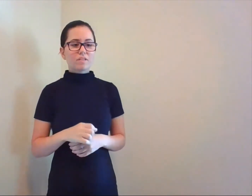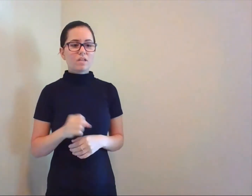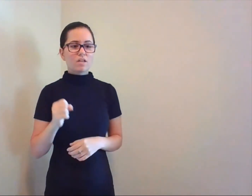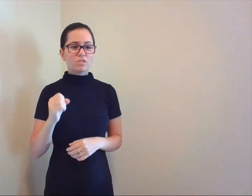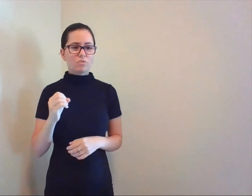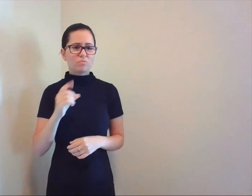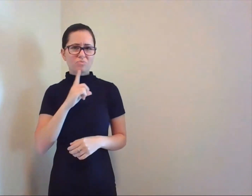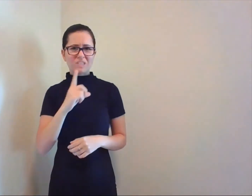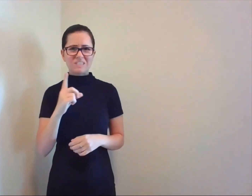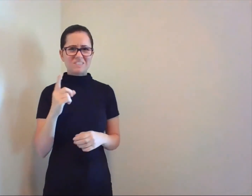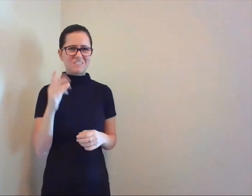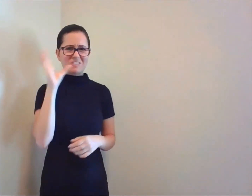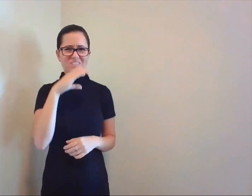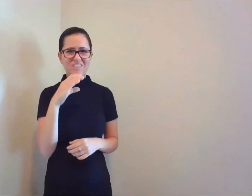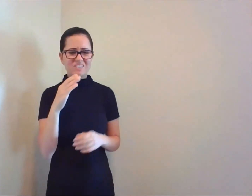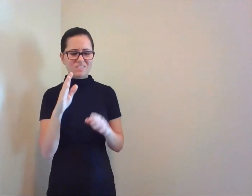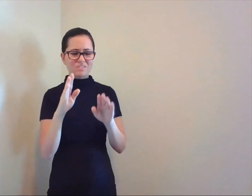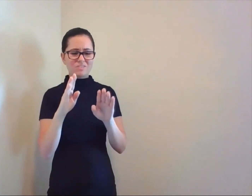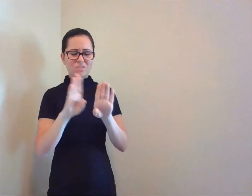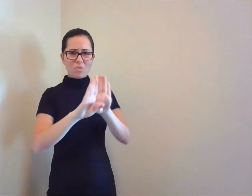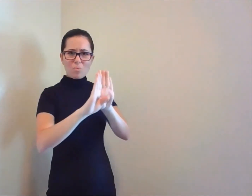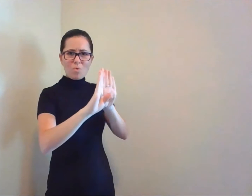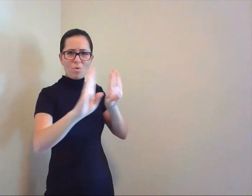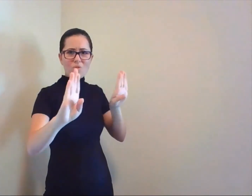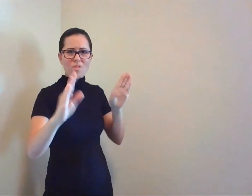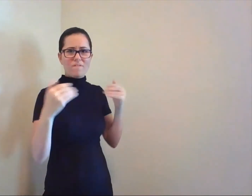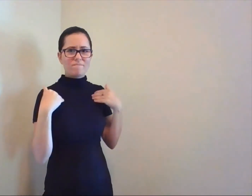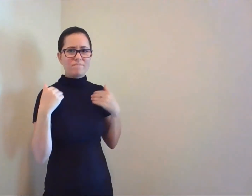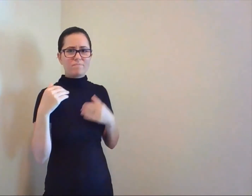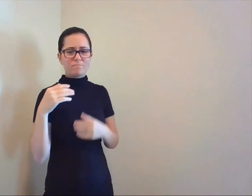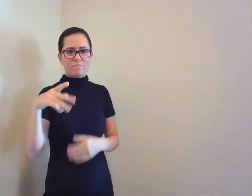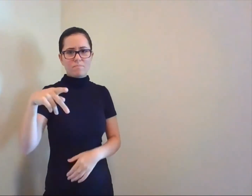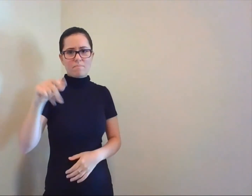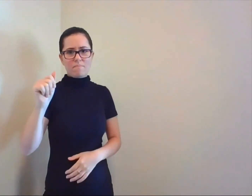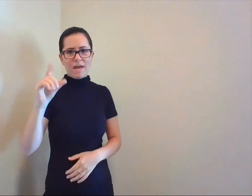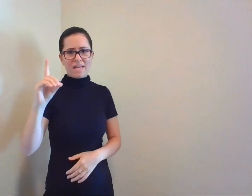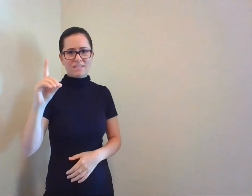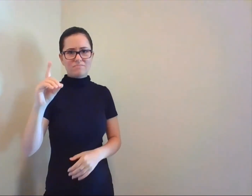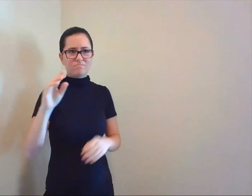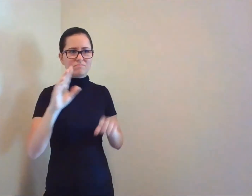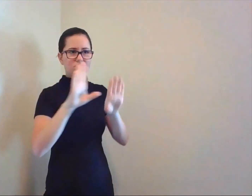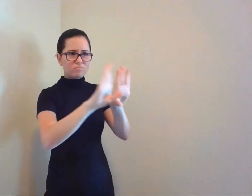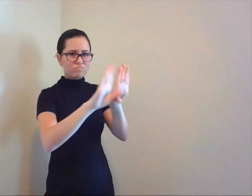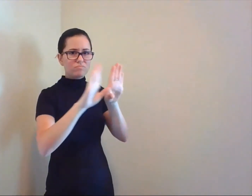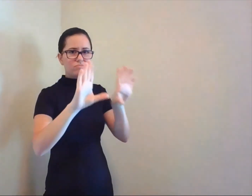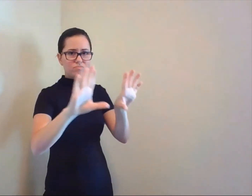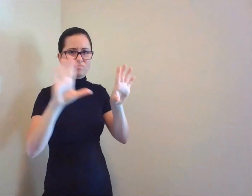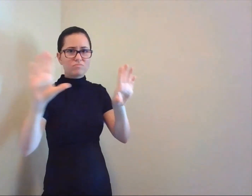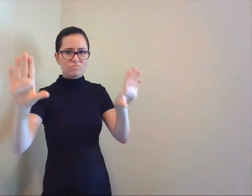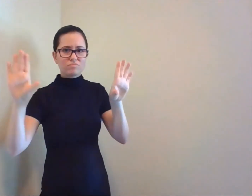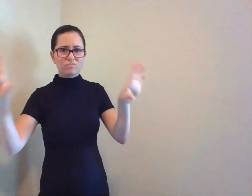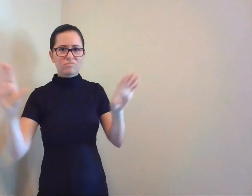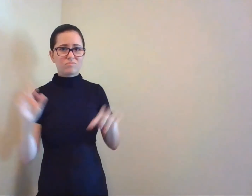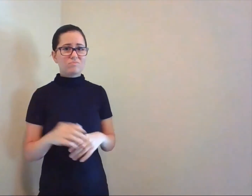floor. And I'm like, I didn't drink it or anything. But it was kind of creepy. And I'm like, man, what if I get caught down